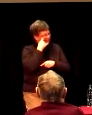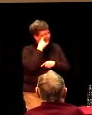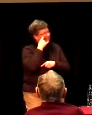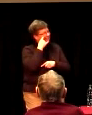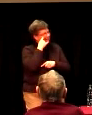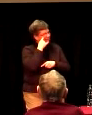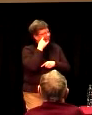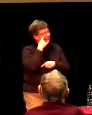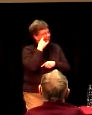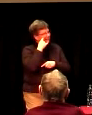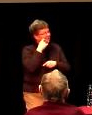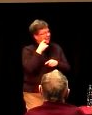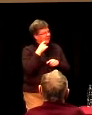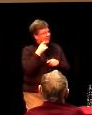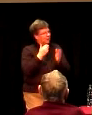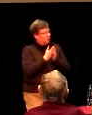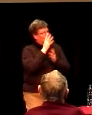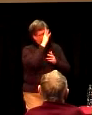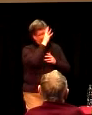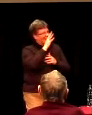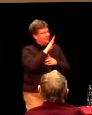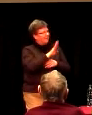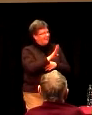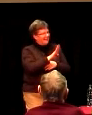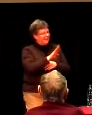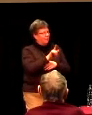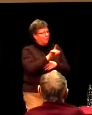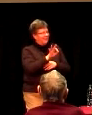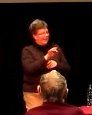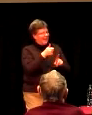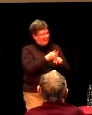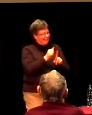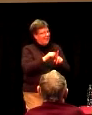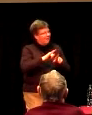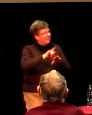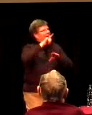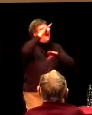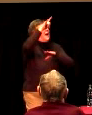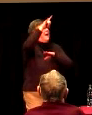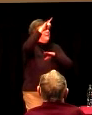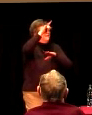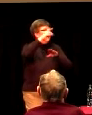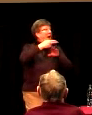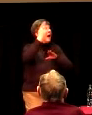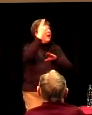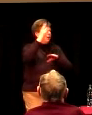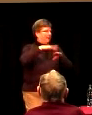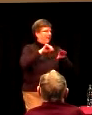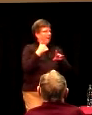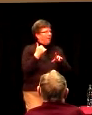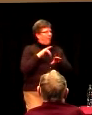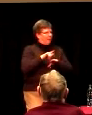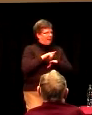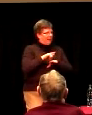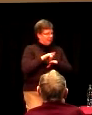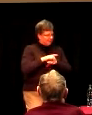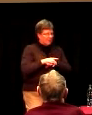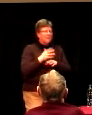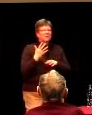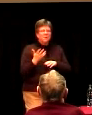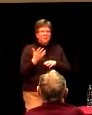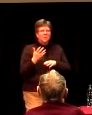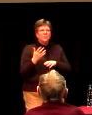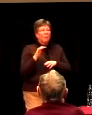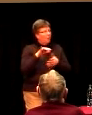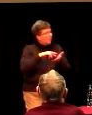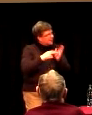the B-29, which was able to fly higher than many of the previous planes. And so what